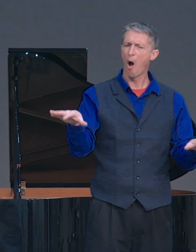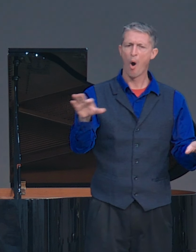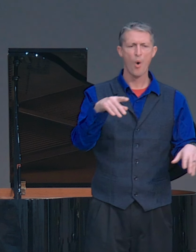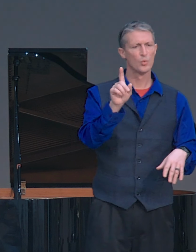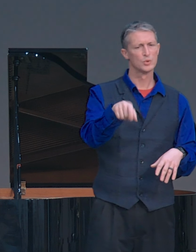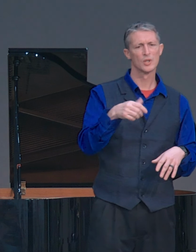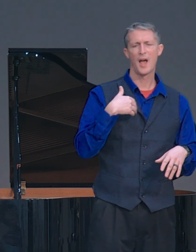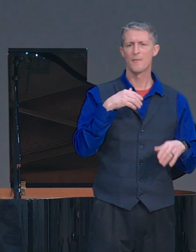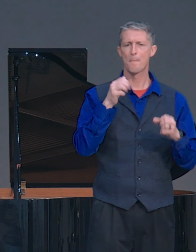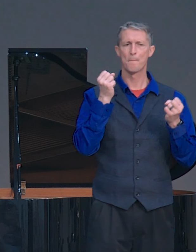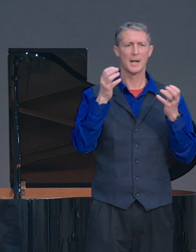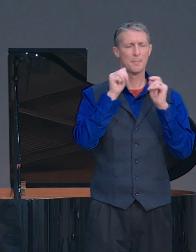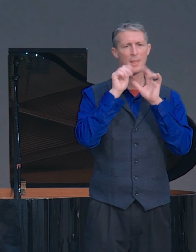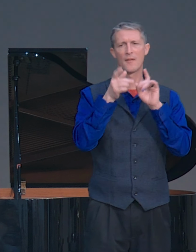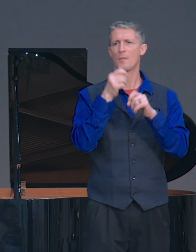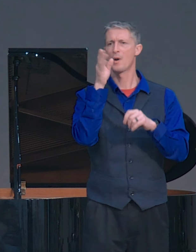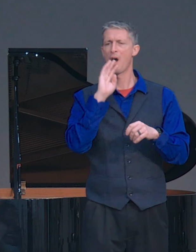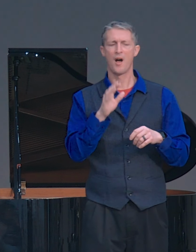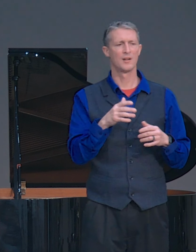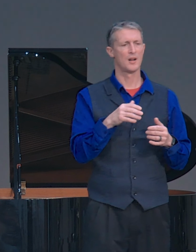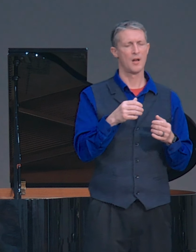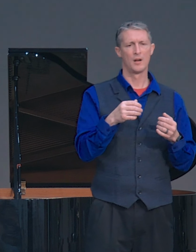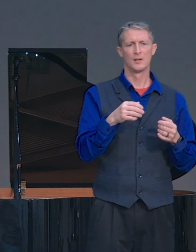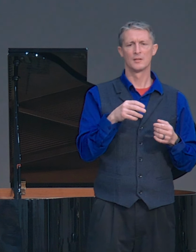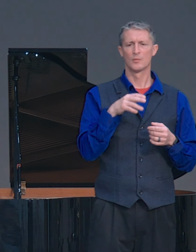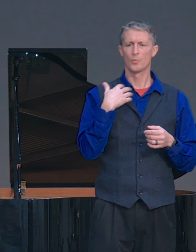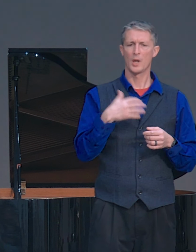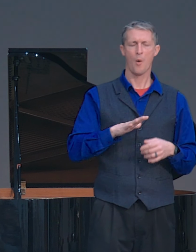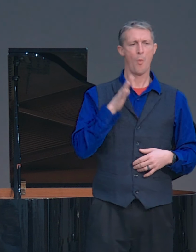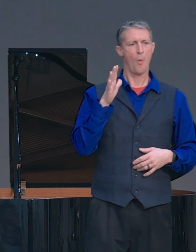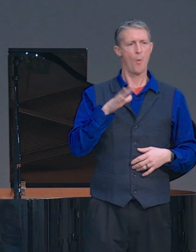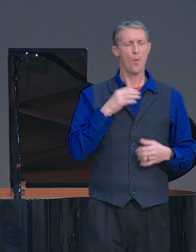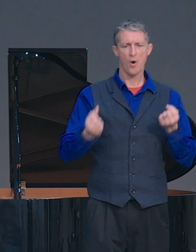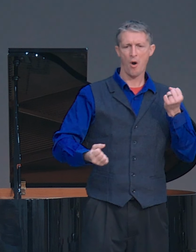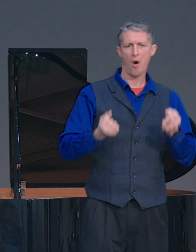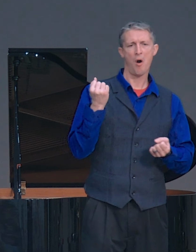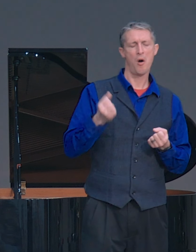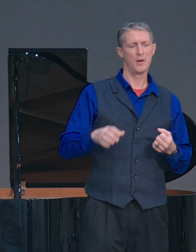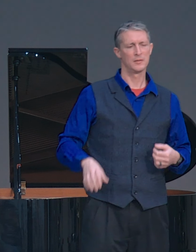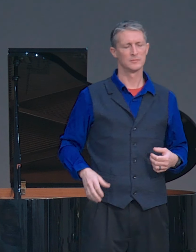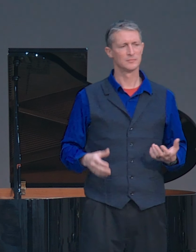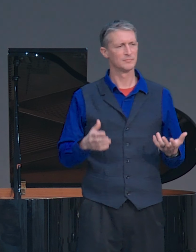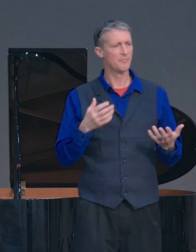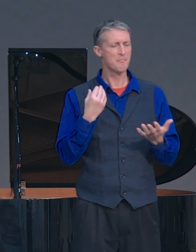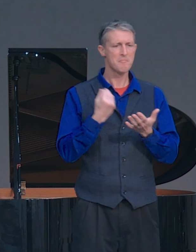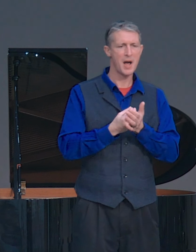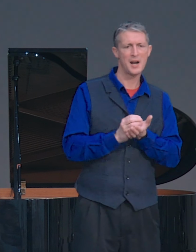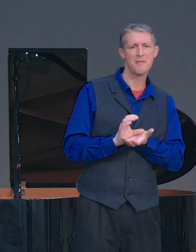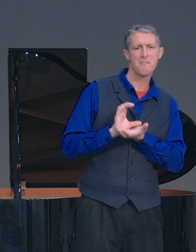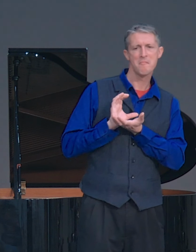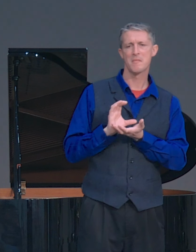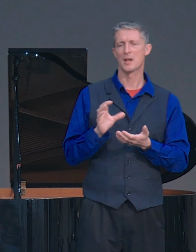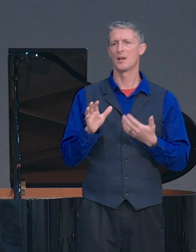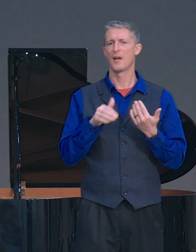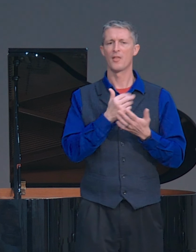bank account. But what God would say is, I've got a gift that's more valuable than that. And it's the image of my Son,